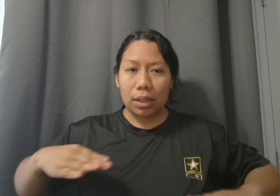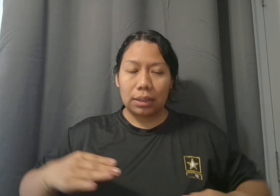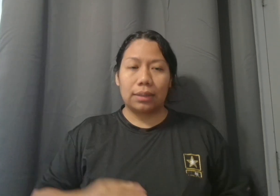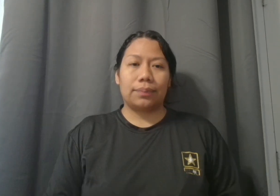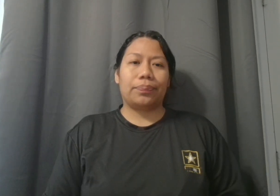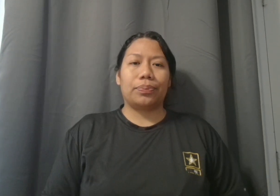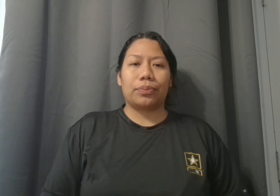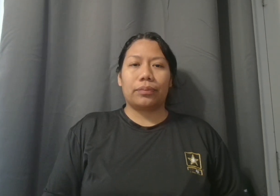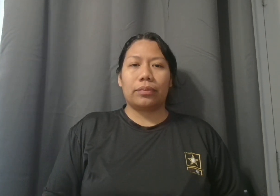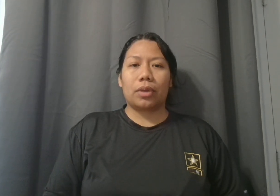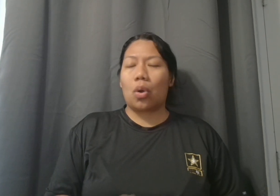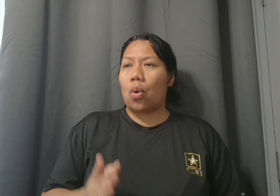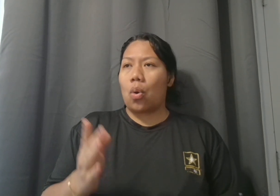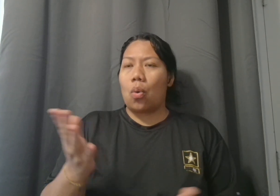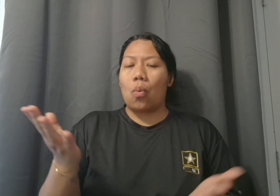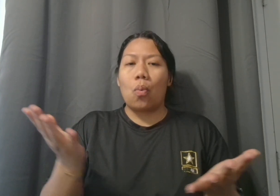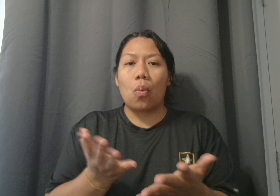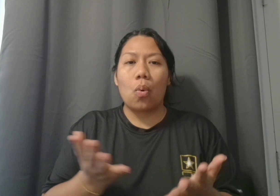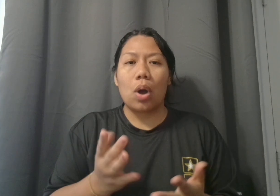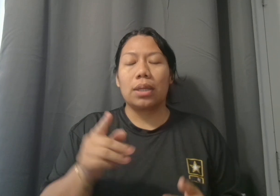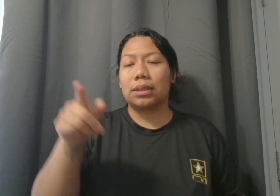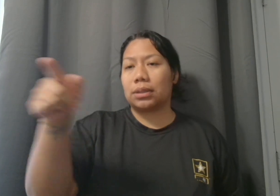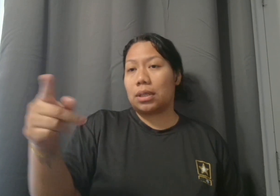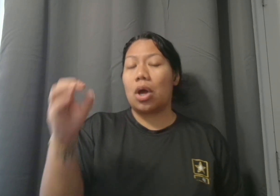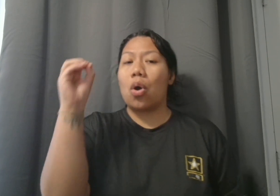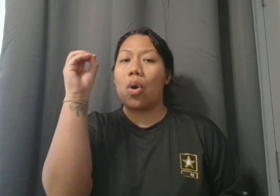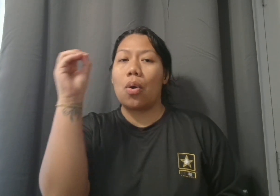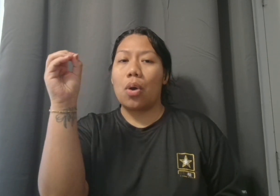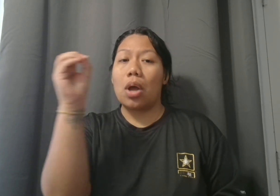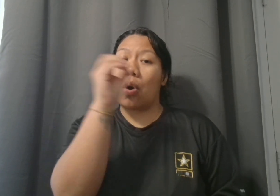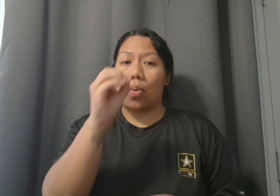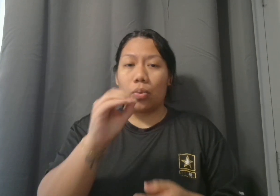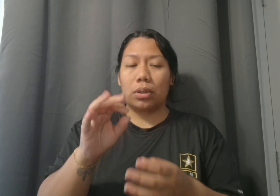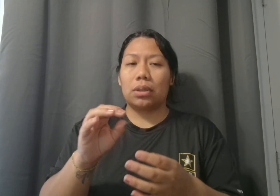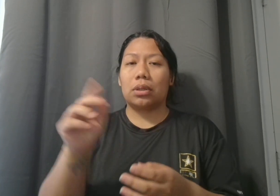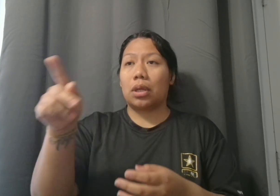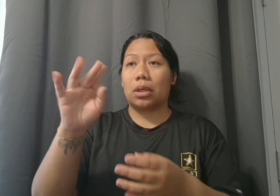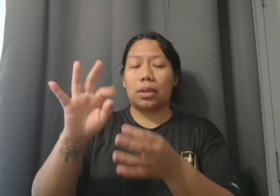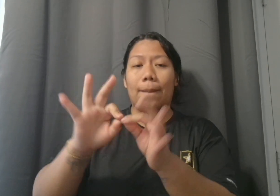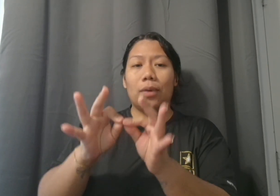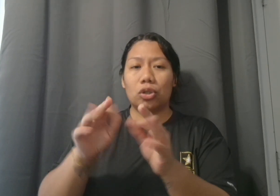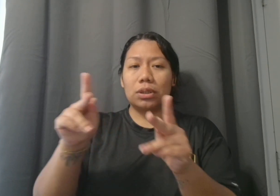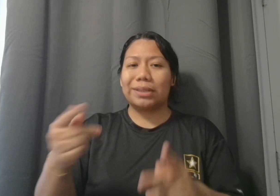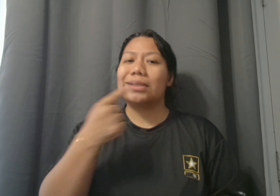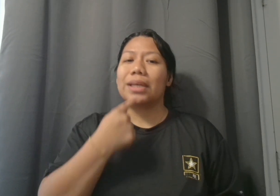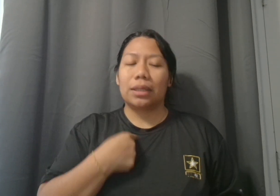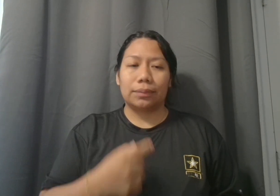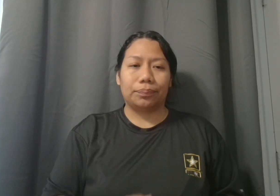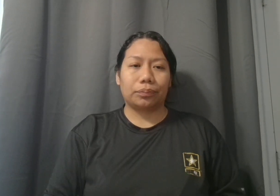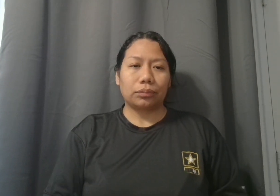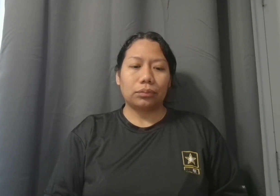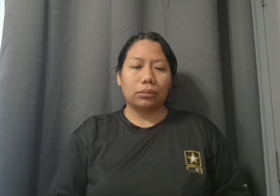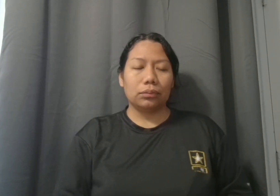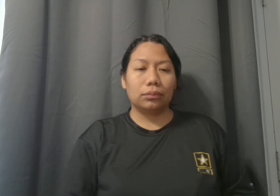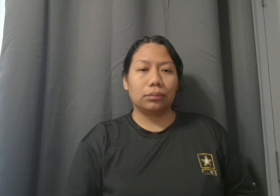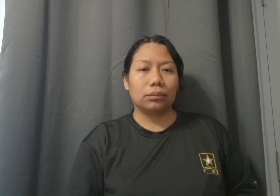speaker says, using clear verbal articulation, appropriate facial expression to